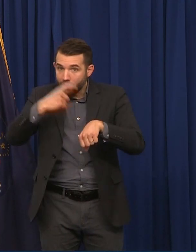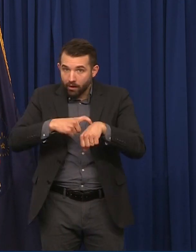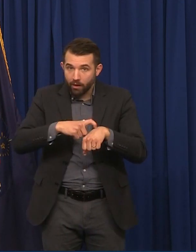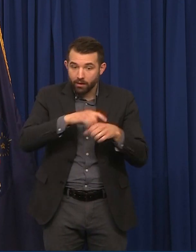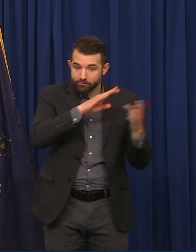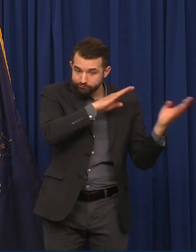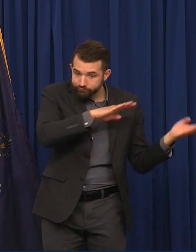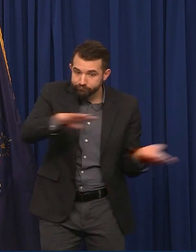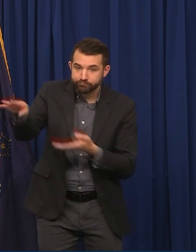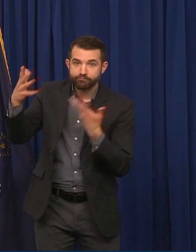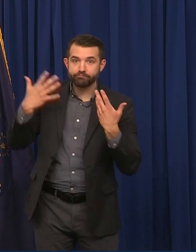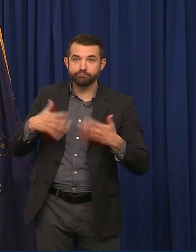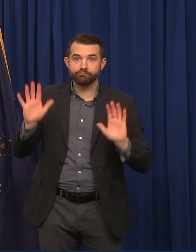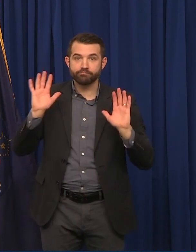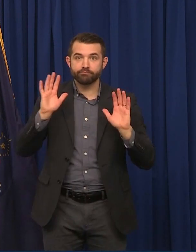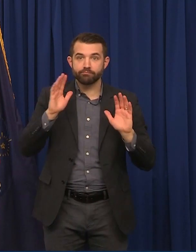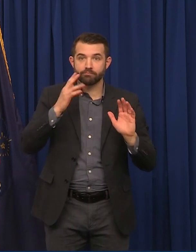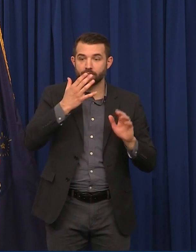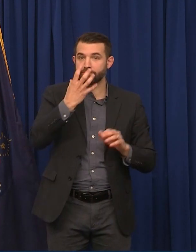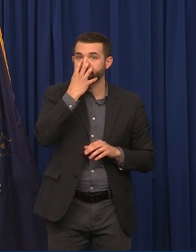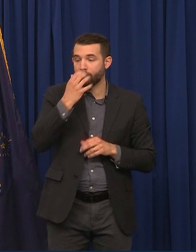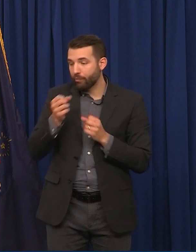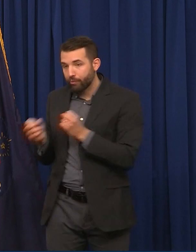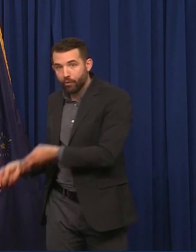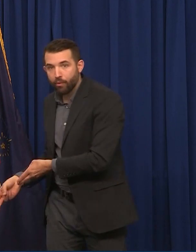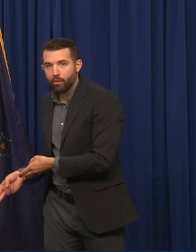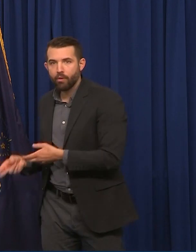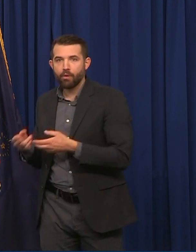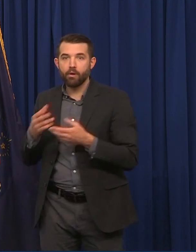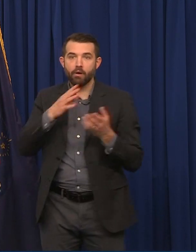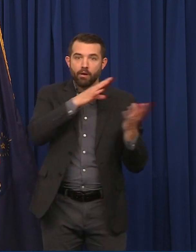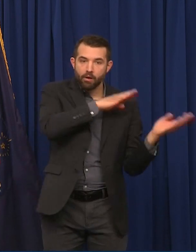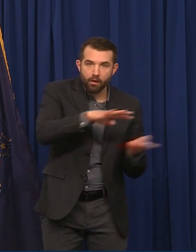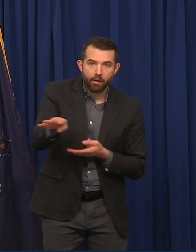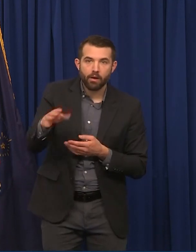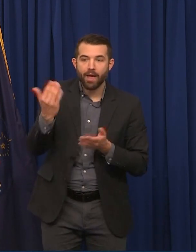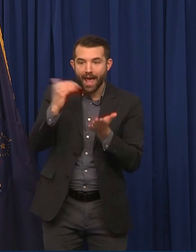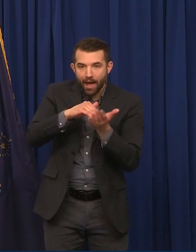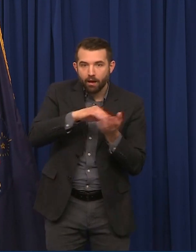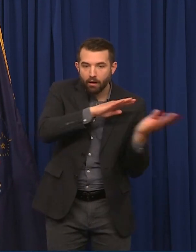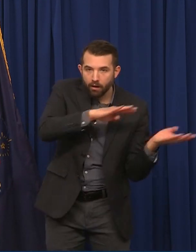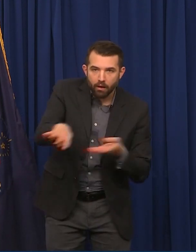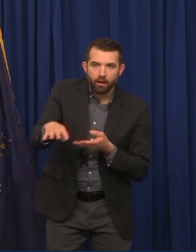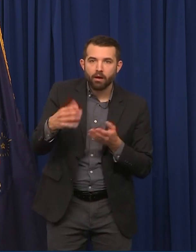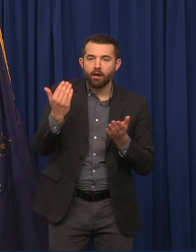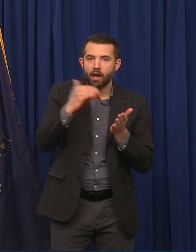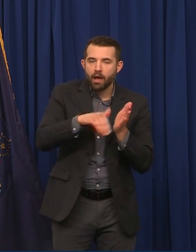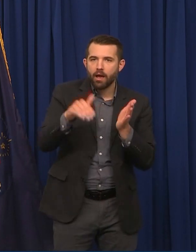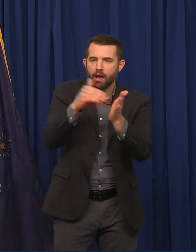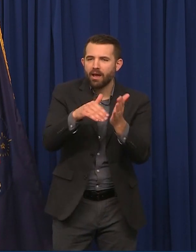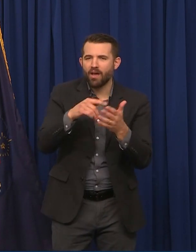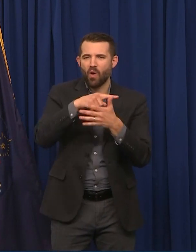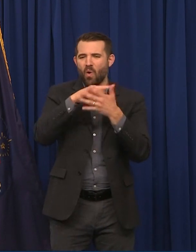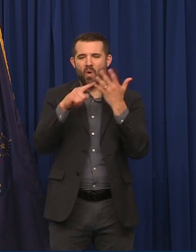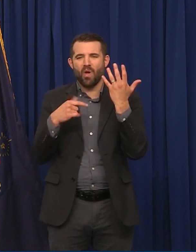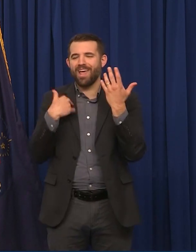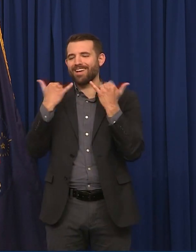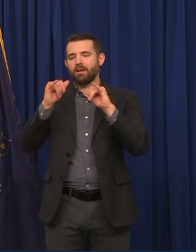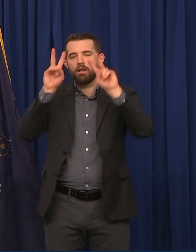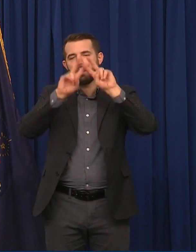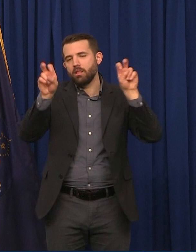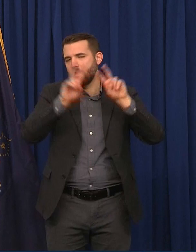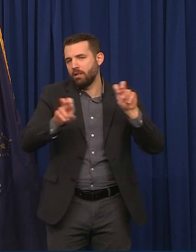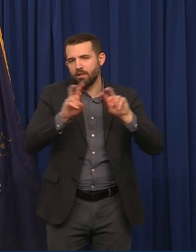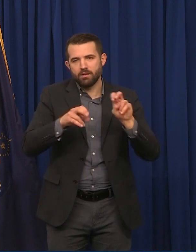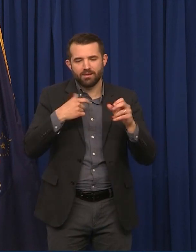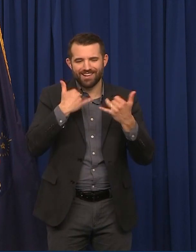still remaining. No final decision has been made. Now, with respect to the number of healthcare workers, we are